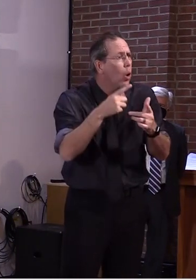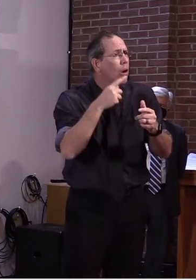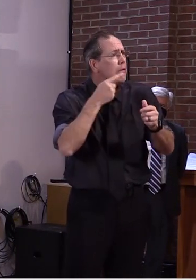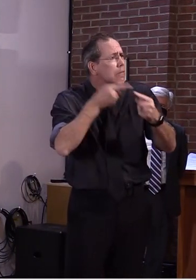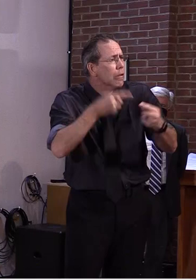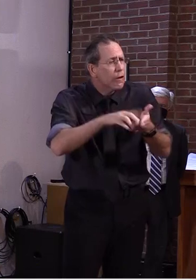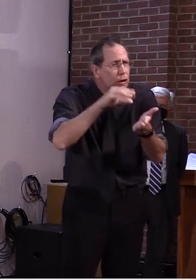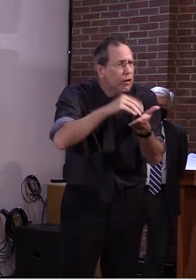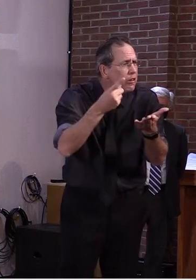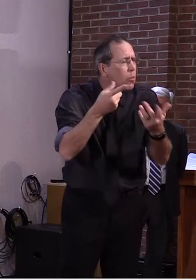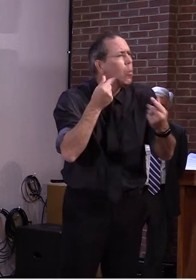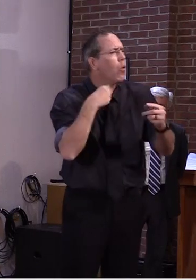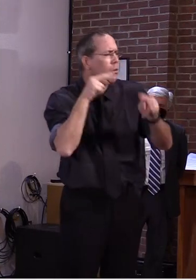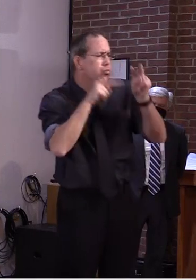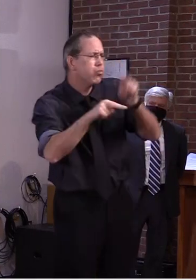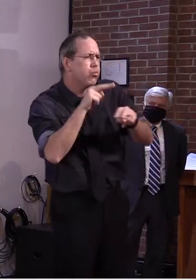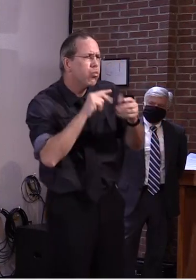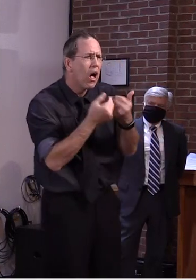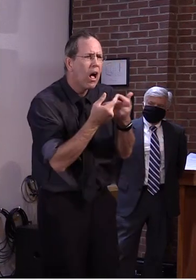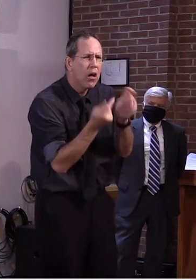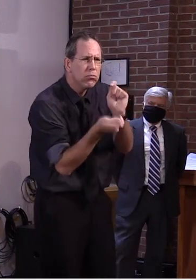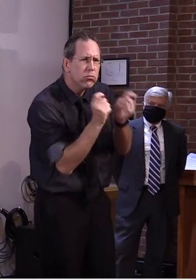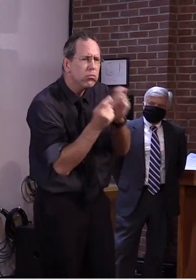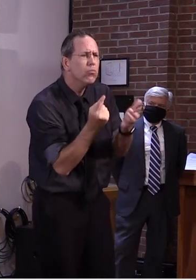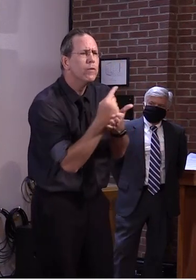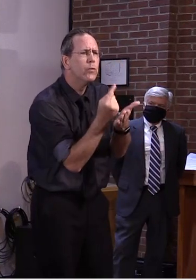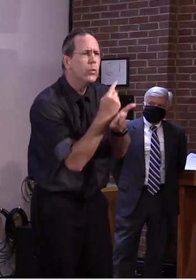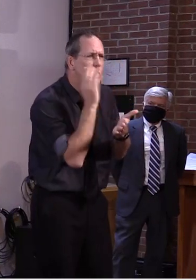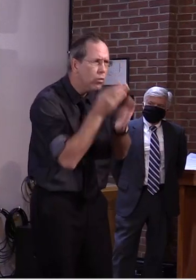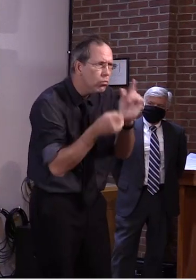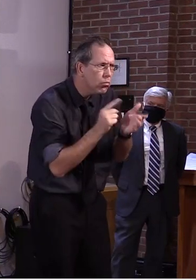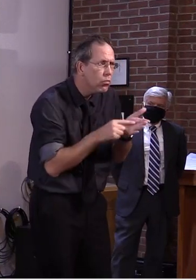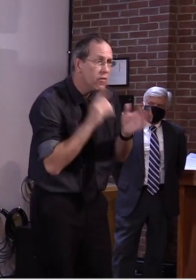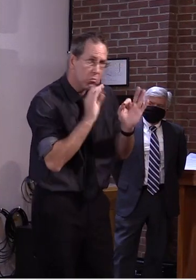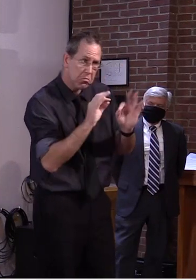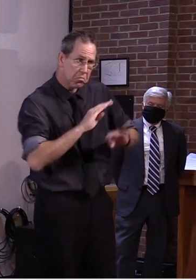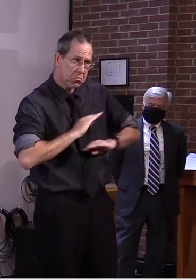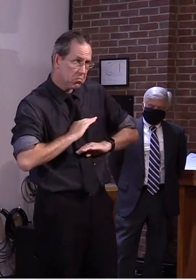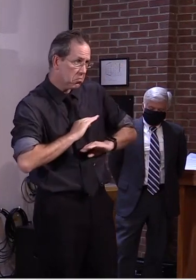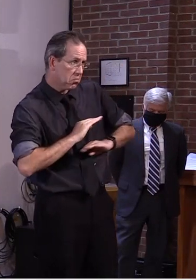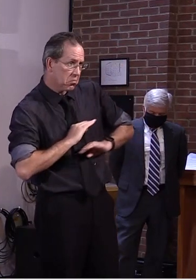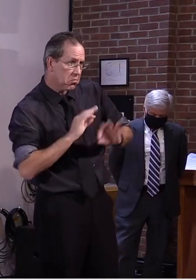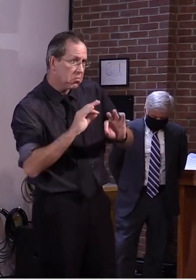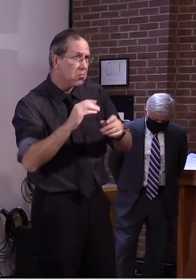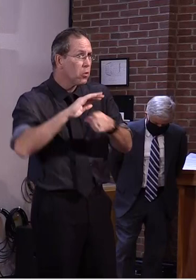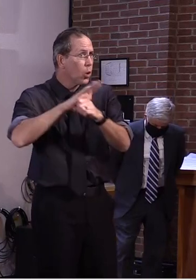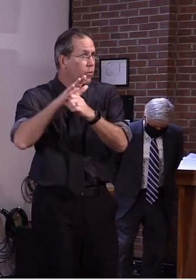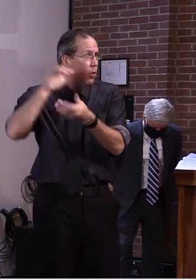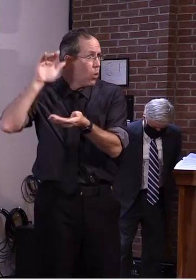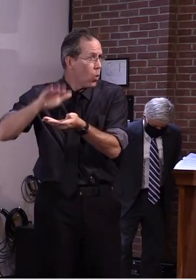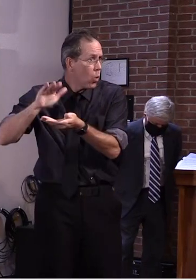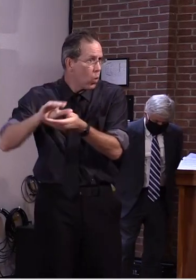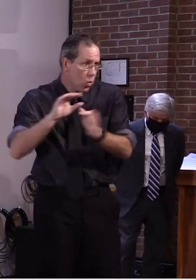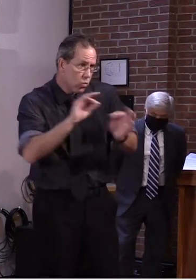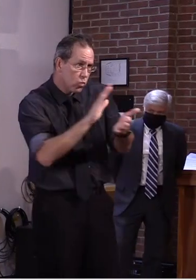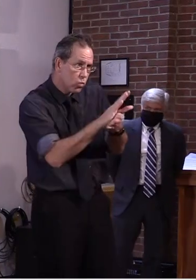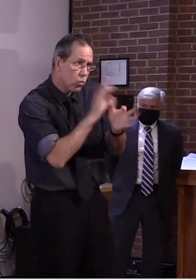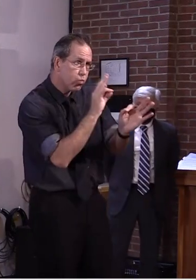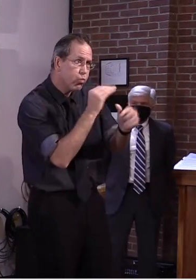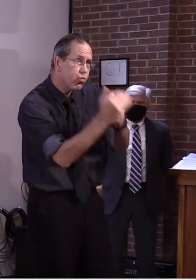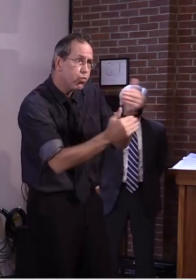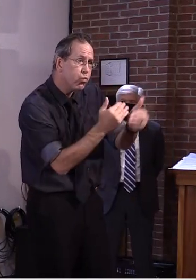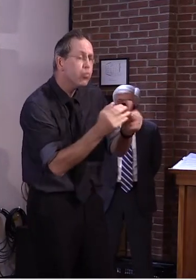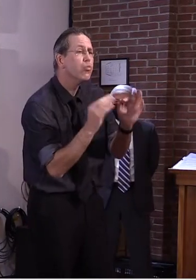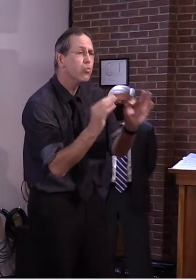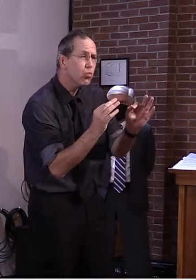this initial reopening period if the conditions for COVID-19 continue to remain positive. Under step 3, schools can